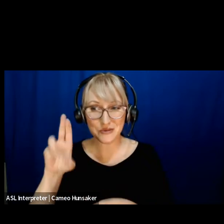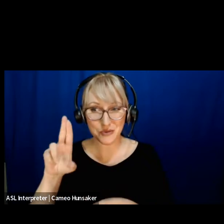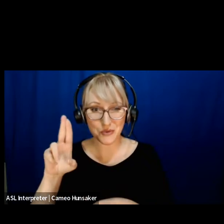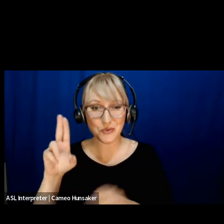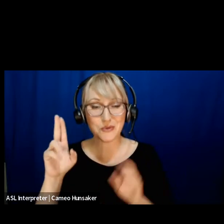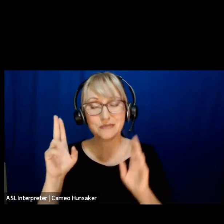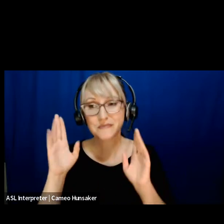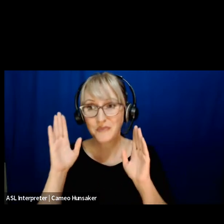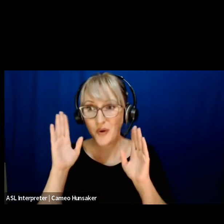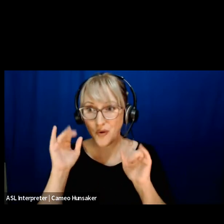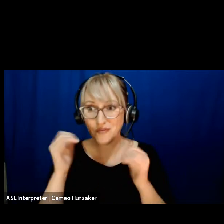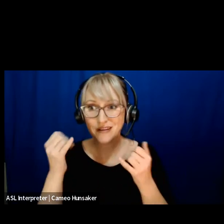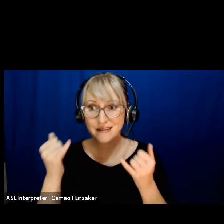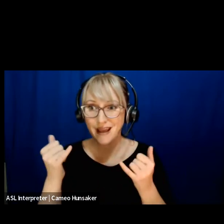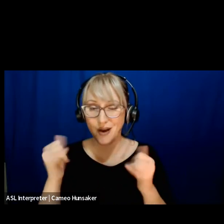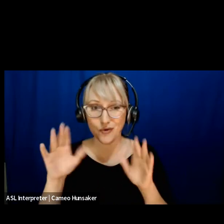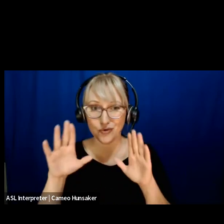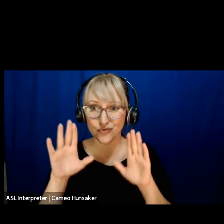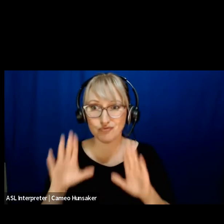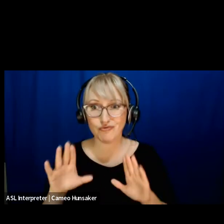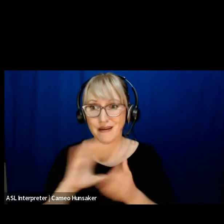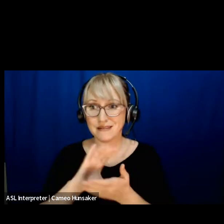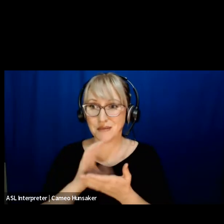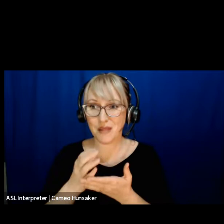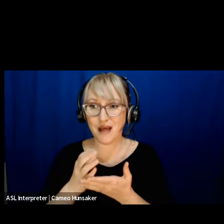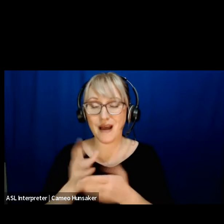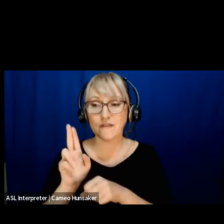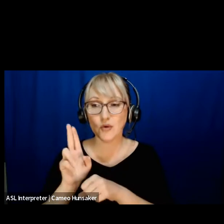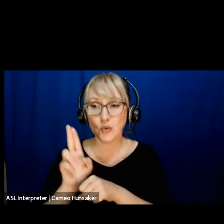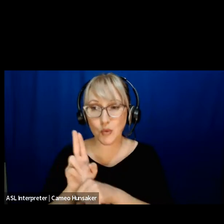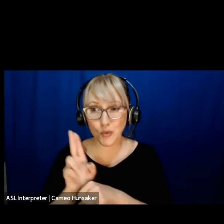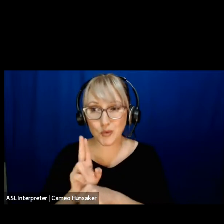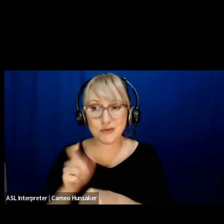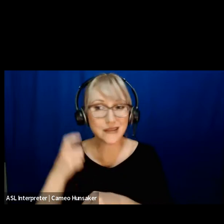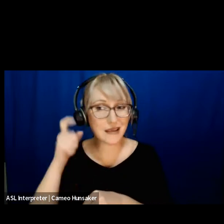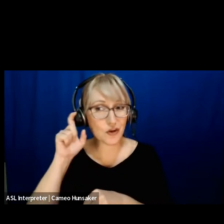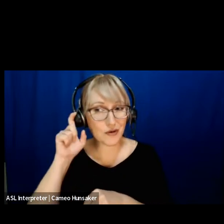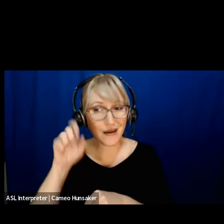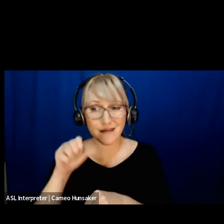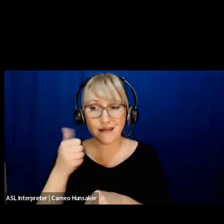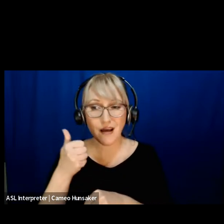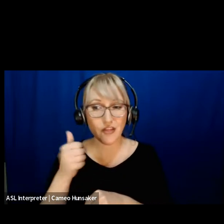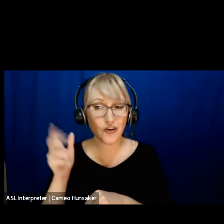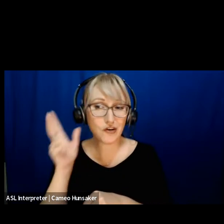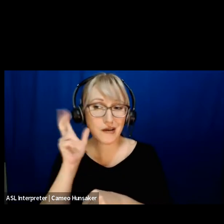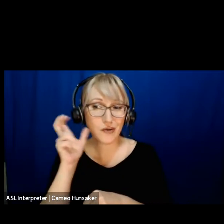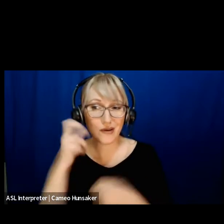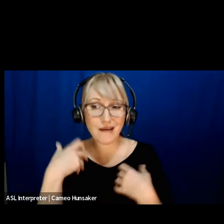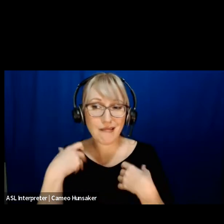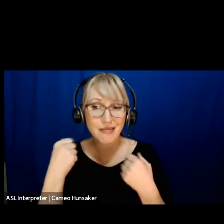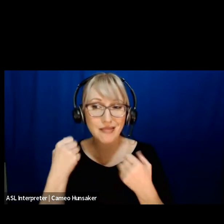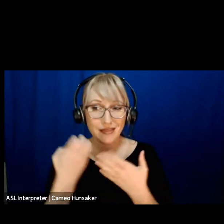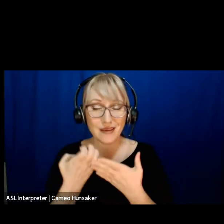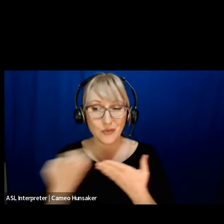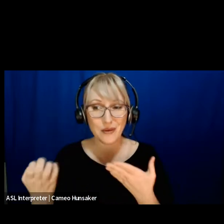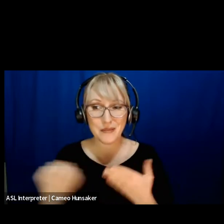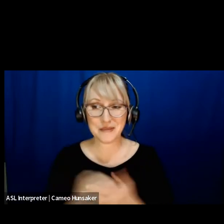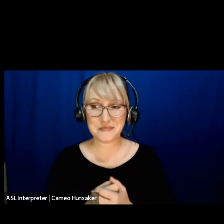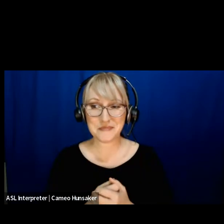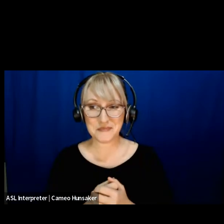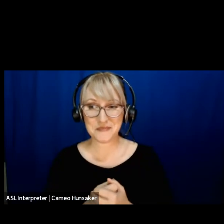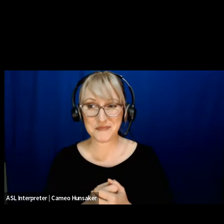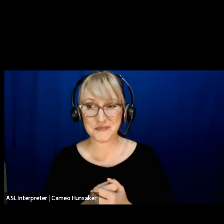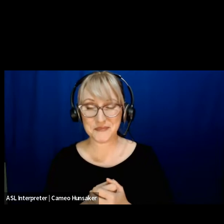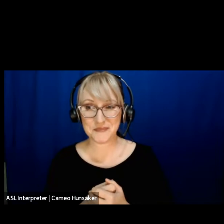great supply of used hearing aids and other hearing health equipment.